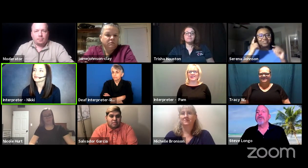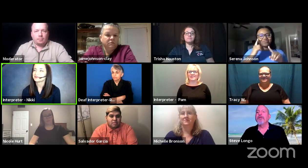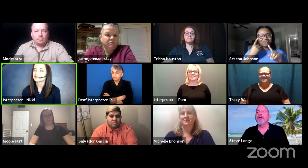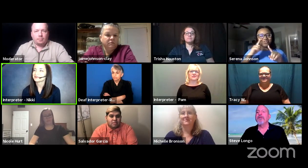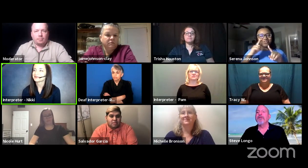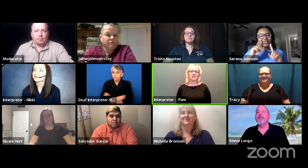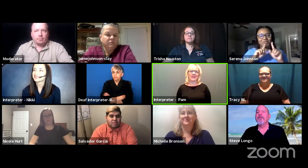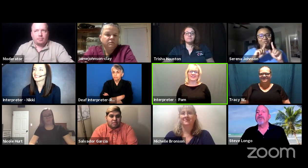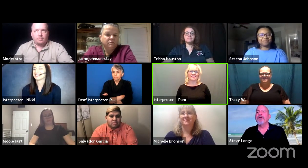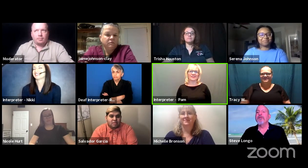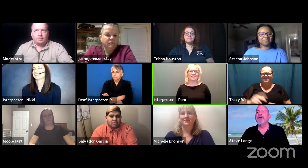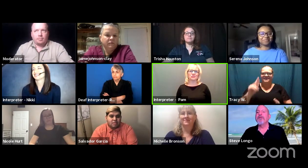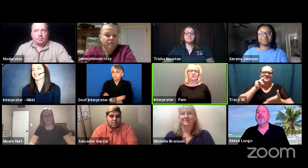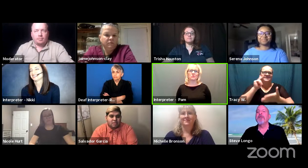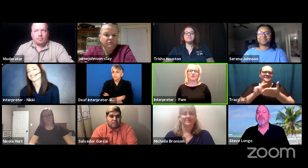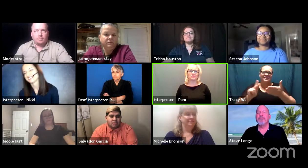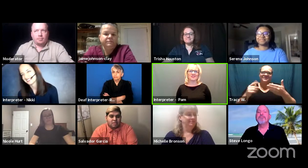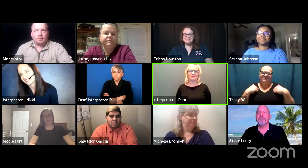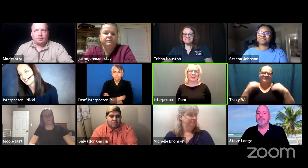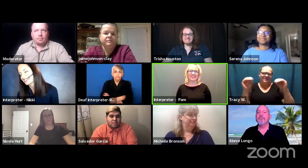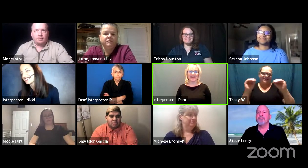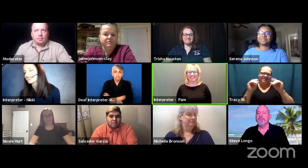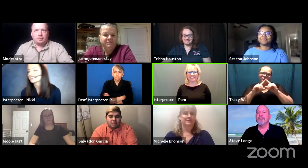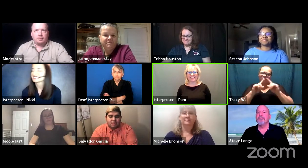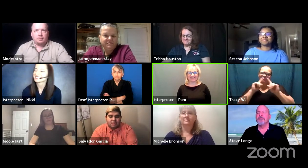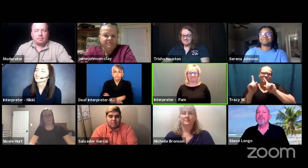The secretary has nothing to report for this month.